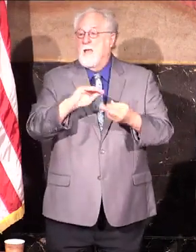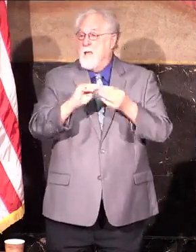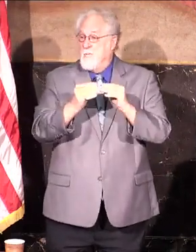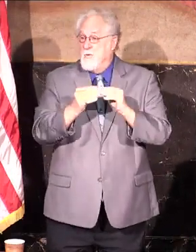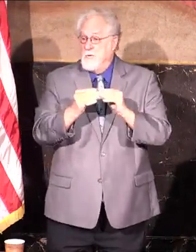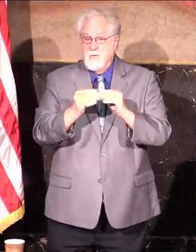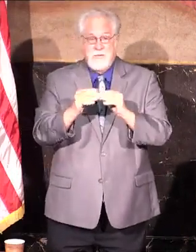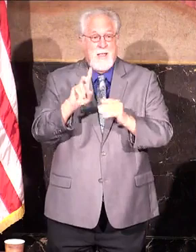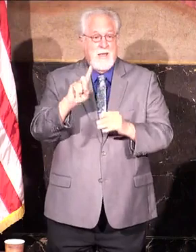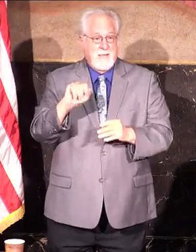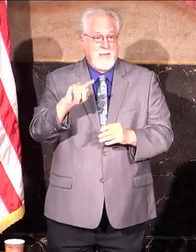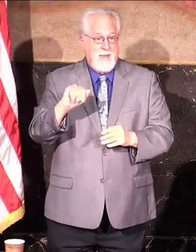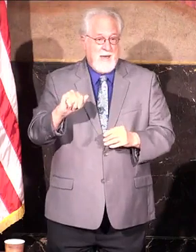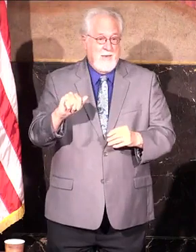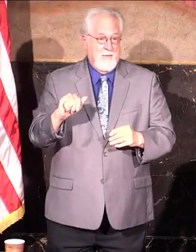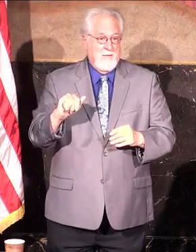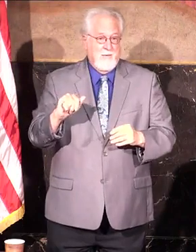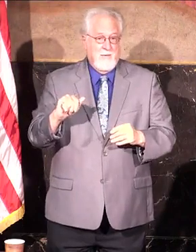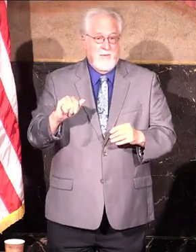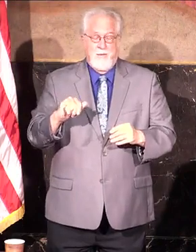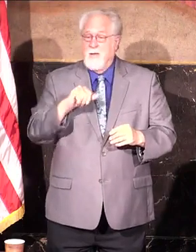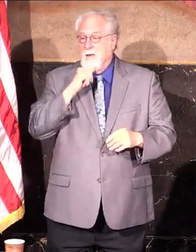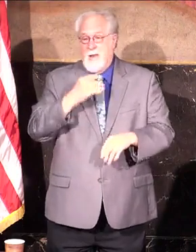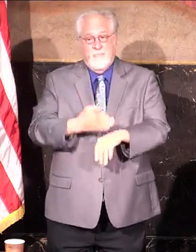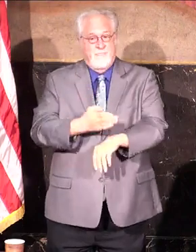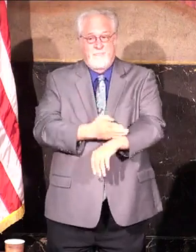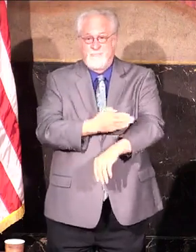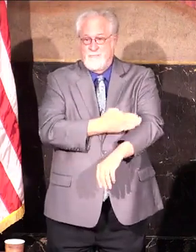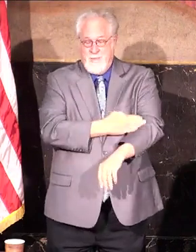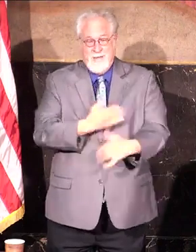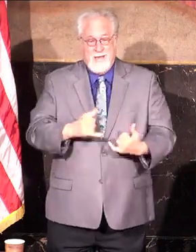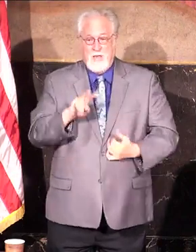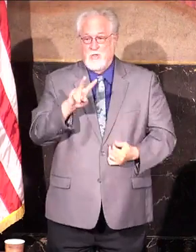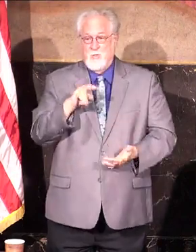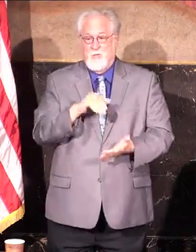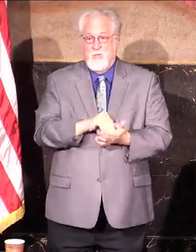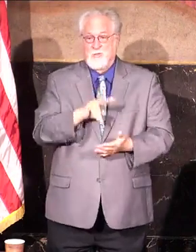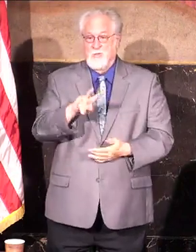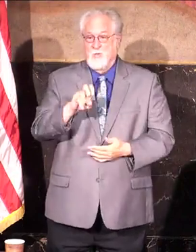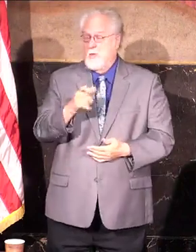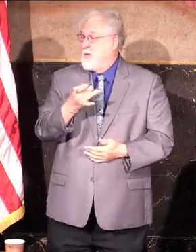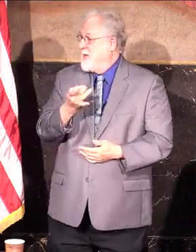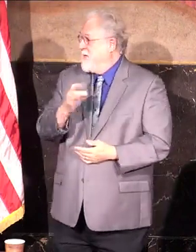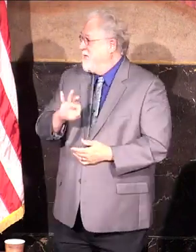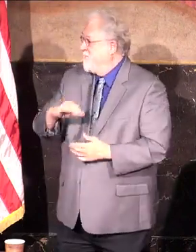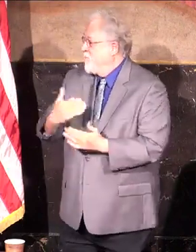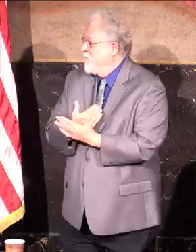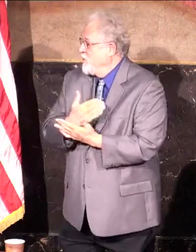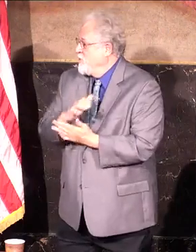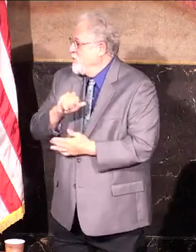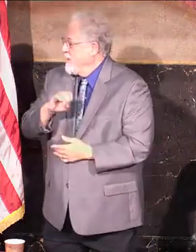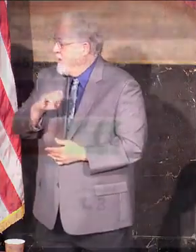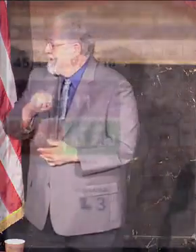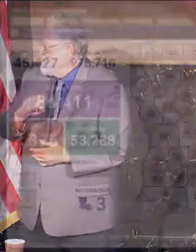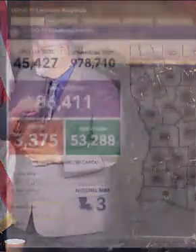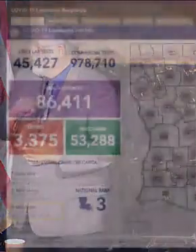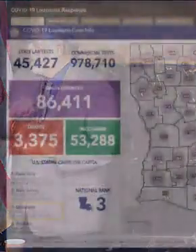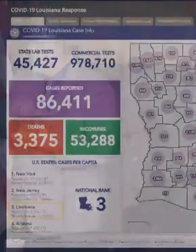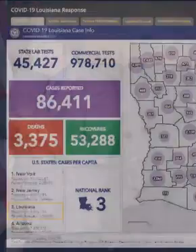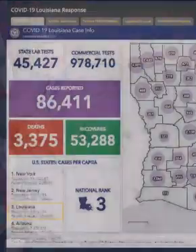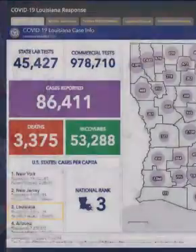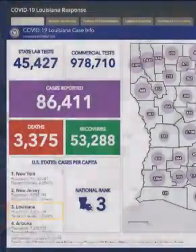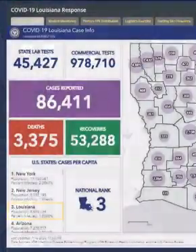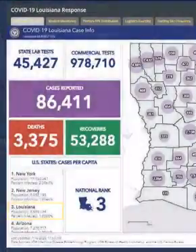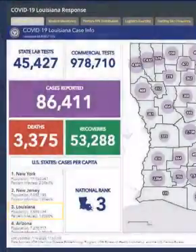numbers are not getting better. Today we added 2,284 new cases. That was on